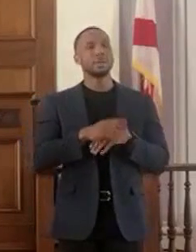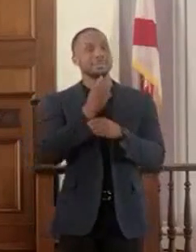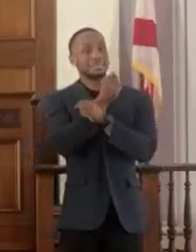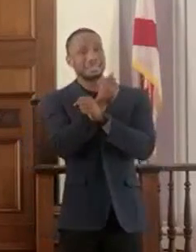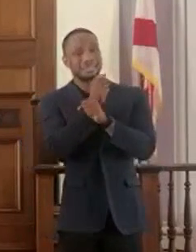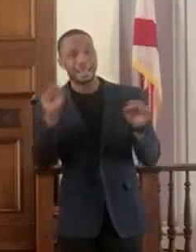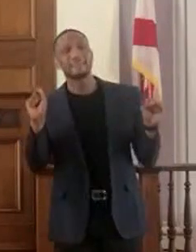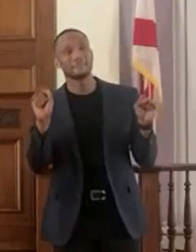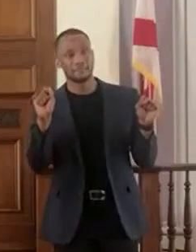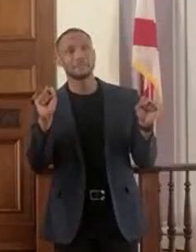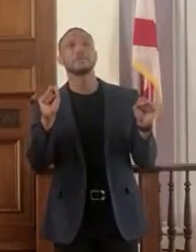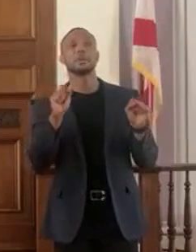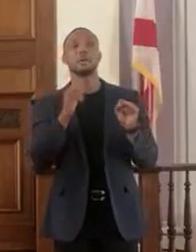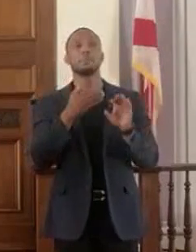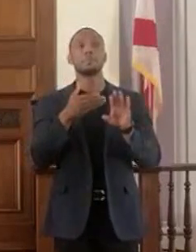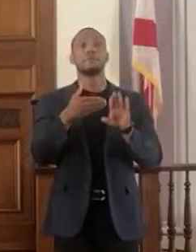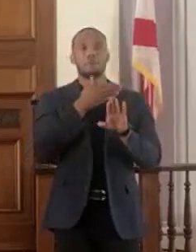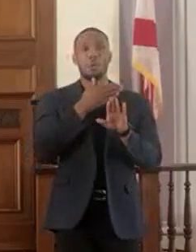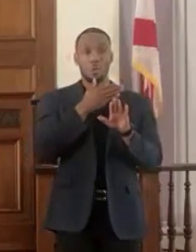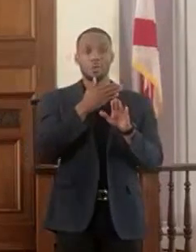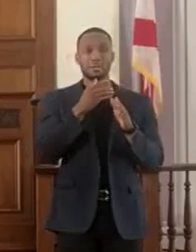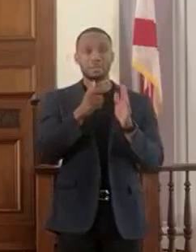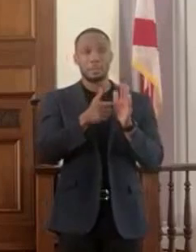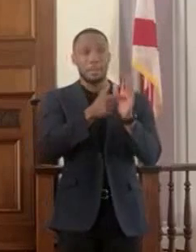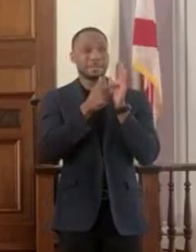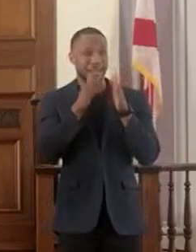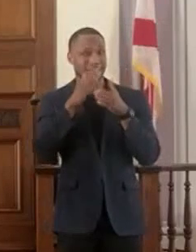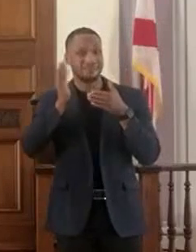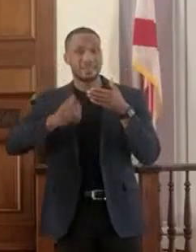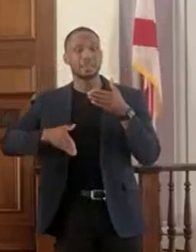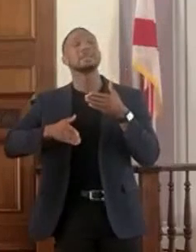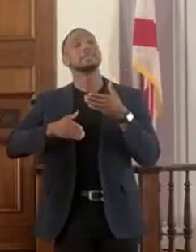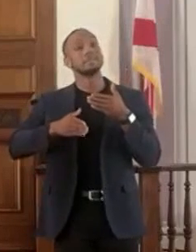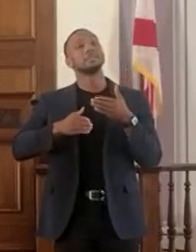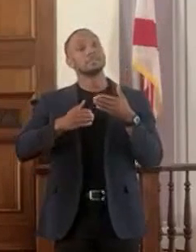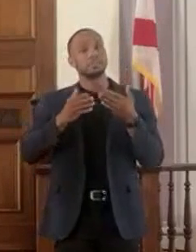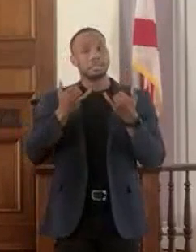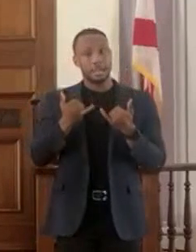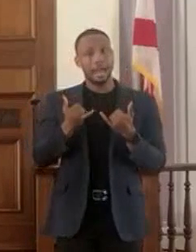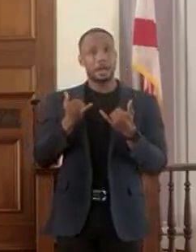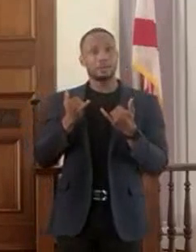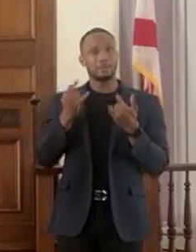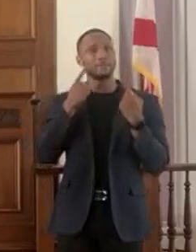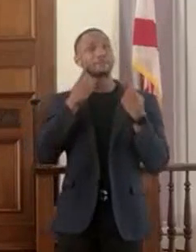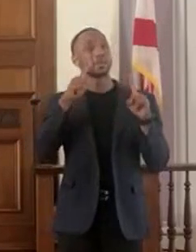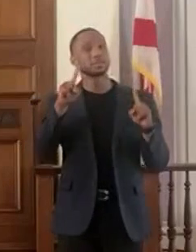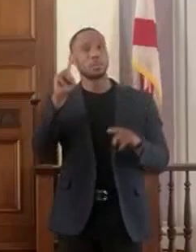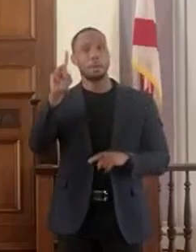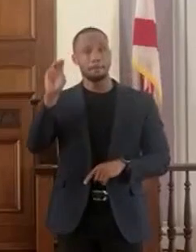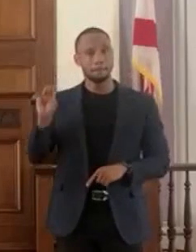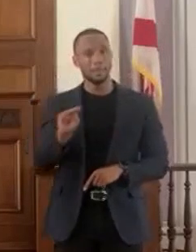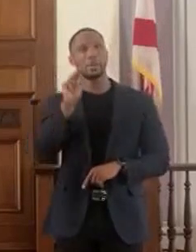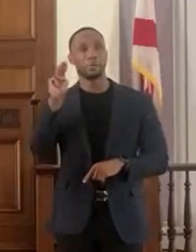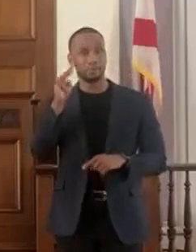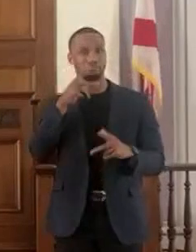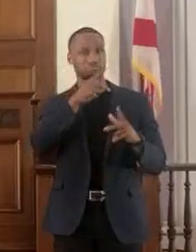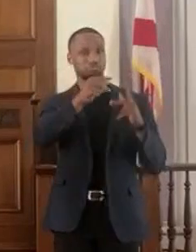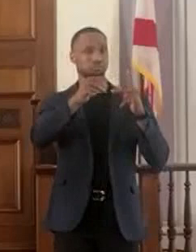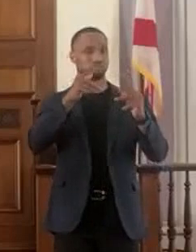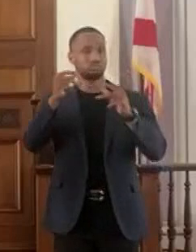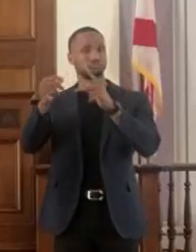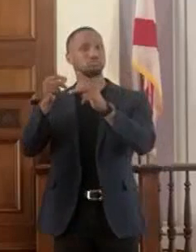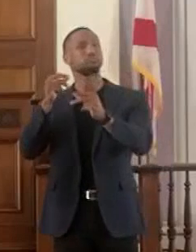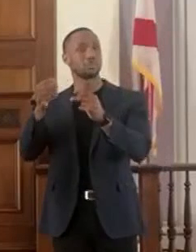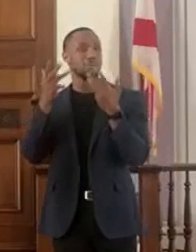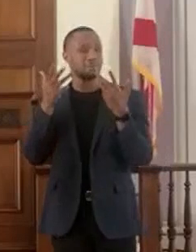safe before we drop the mandate. And we've reached the million dose that's been